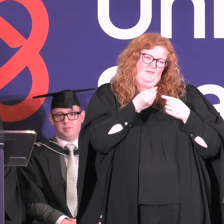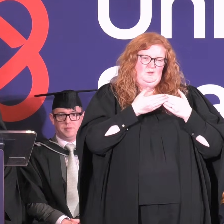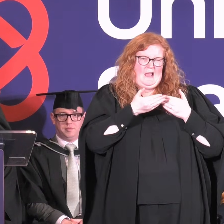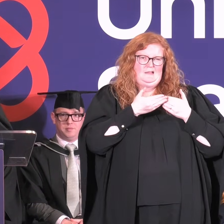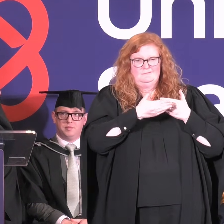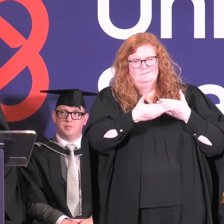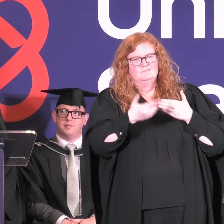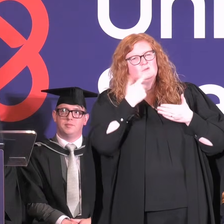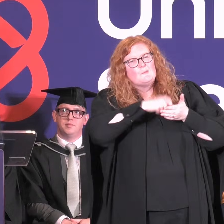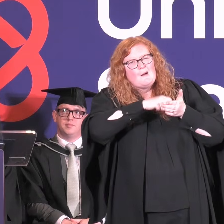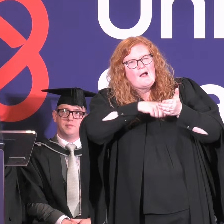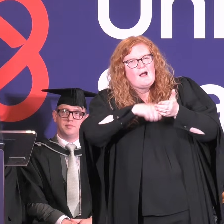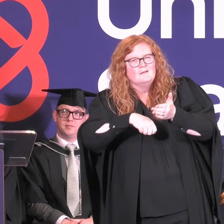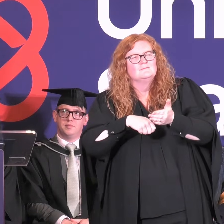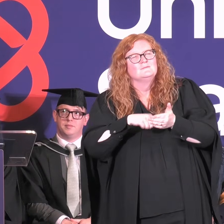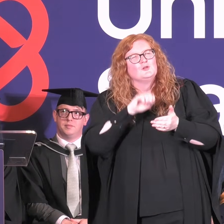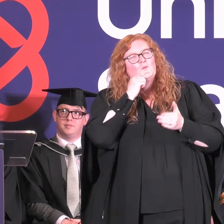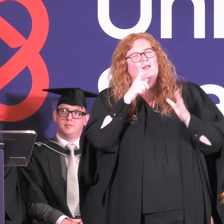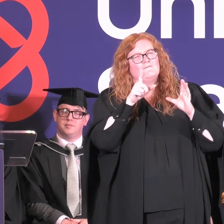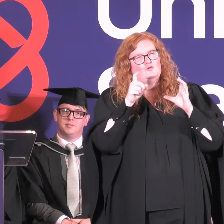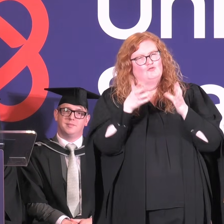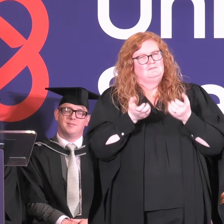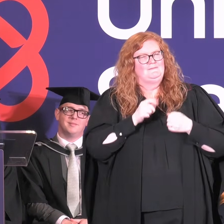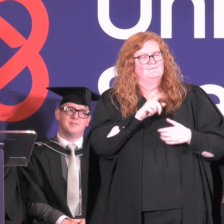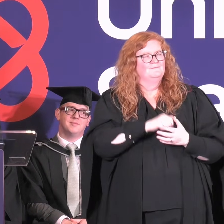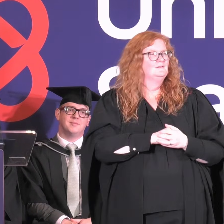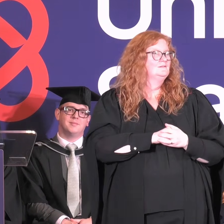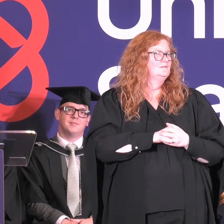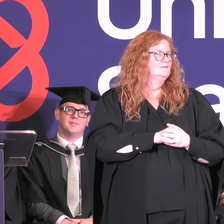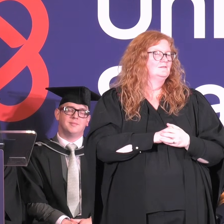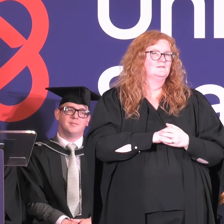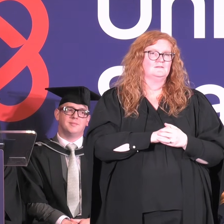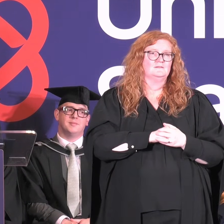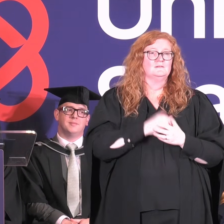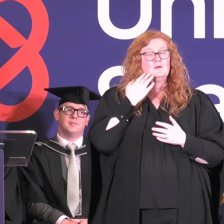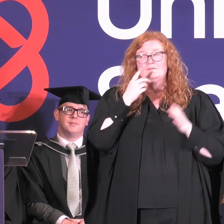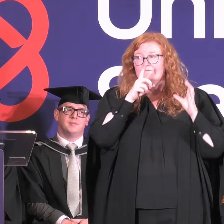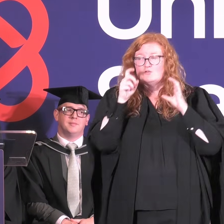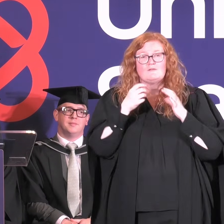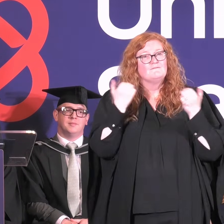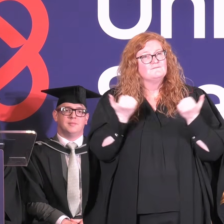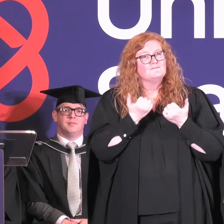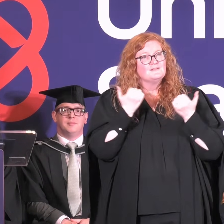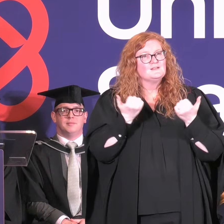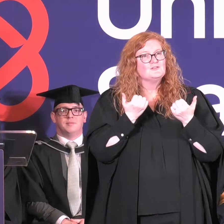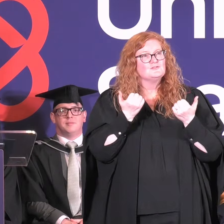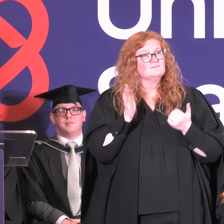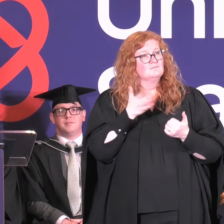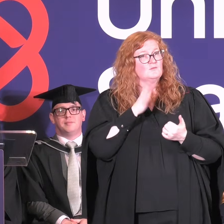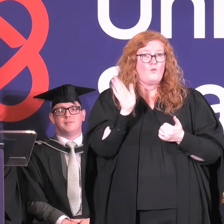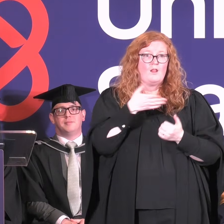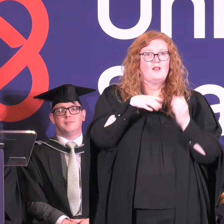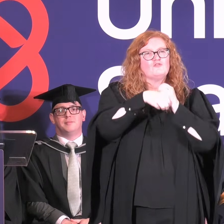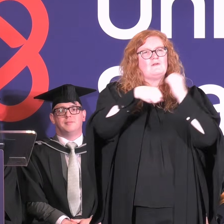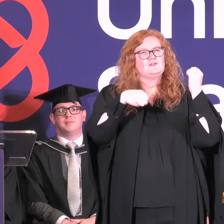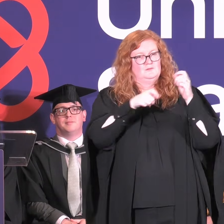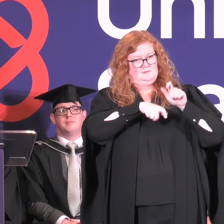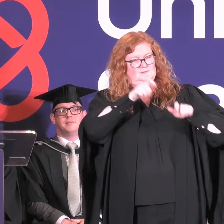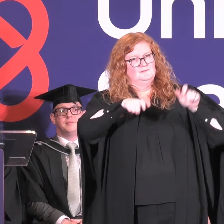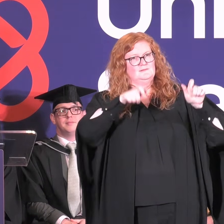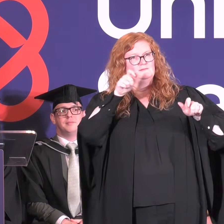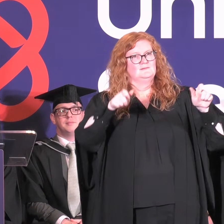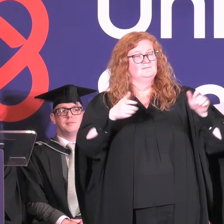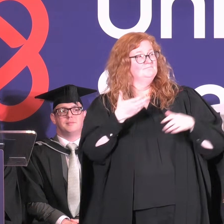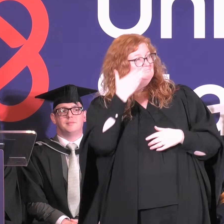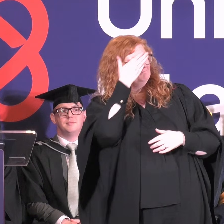so don't worry, you'll have that photo anyway. As soon as the photo has been taken, we'd like to invite all graduates and their guests to